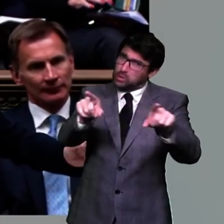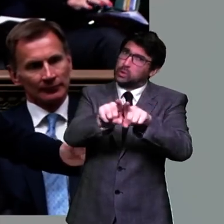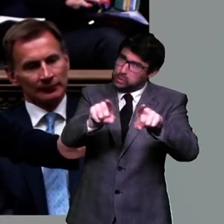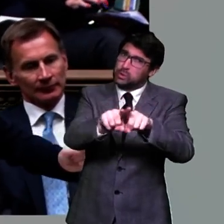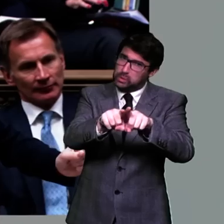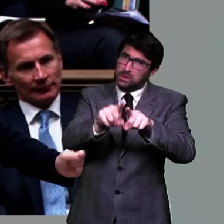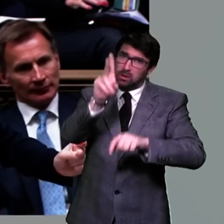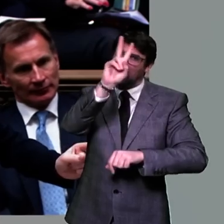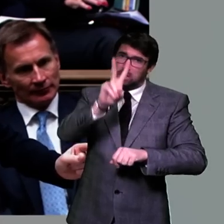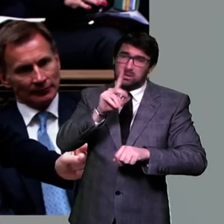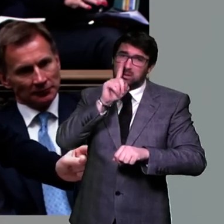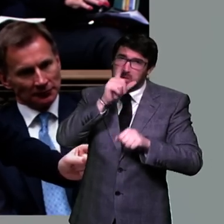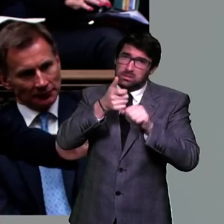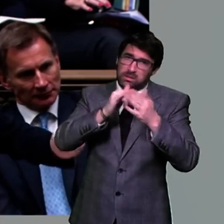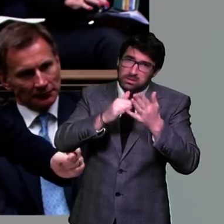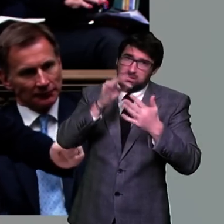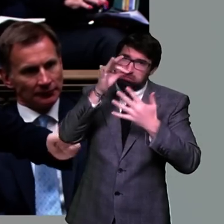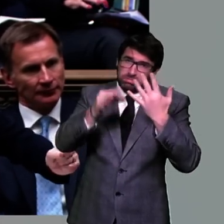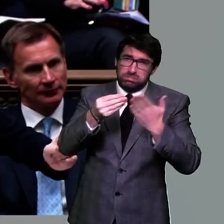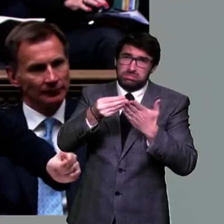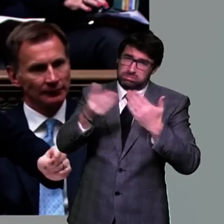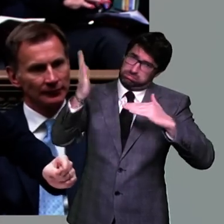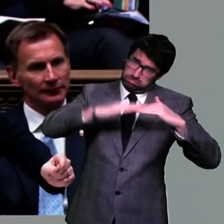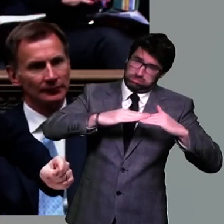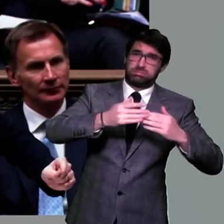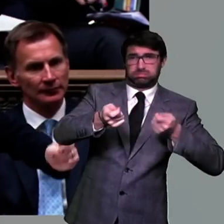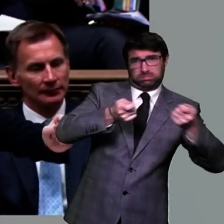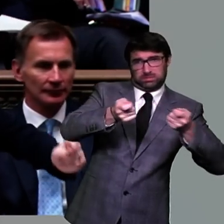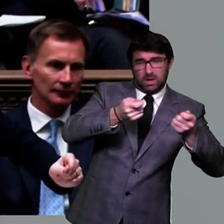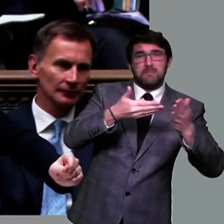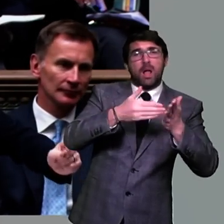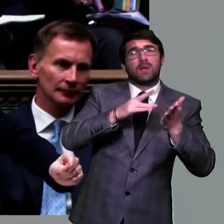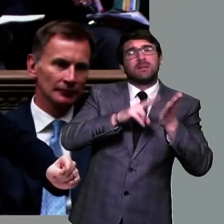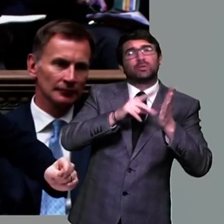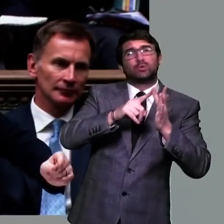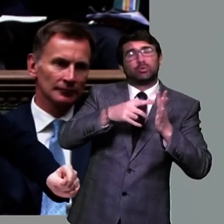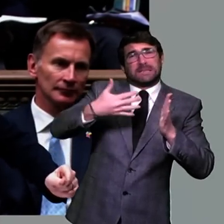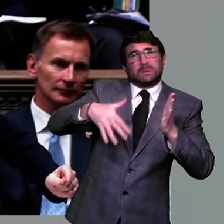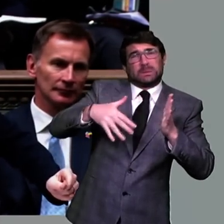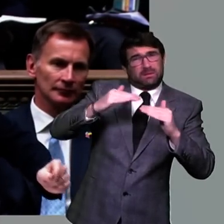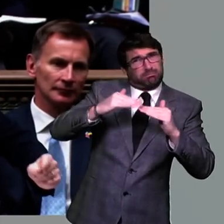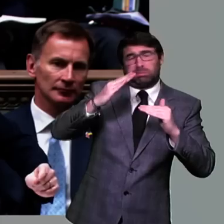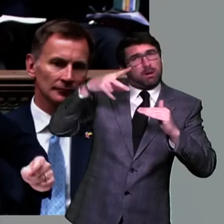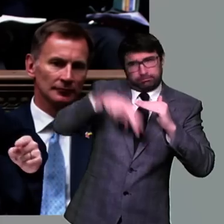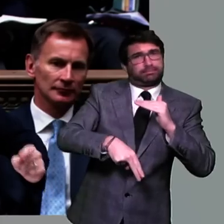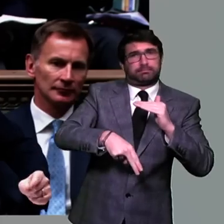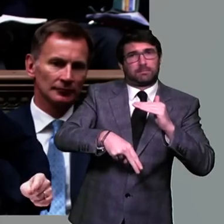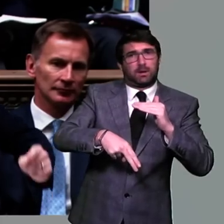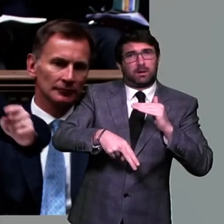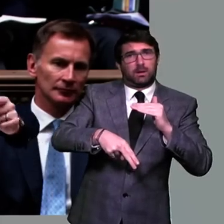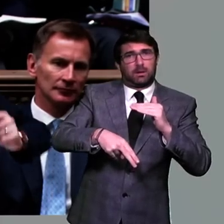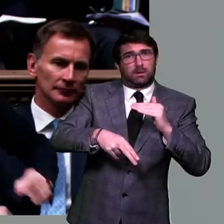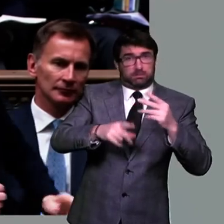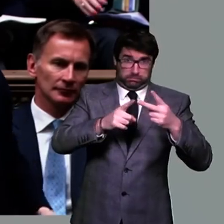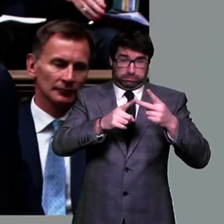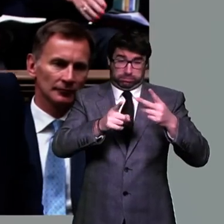we've reversed the national insurance rise, and the fact we are taking action to get our railways running rather than being disrupted